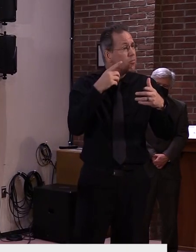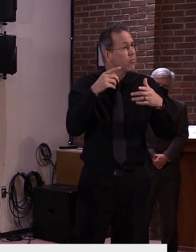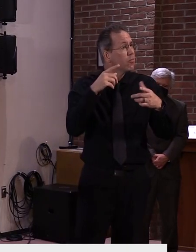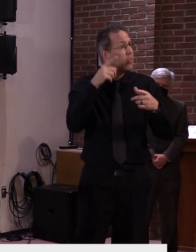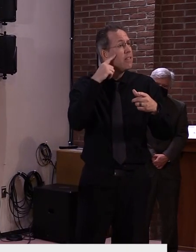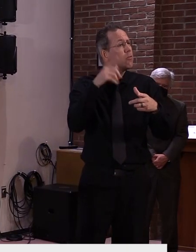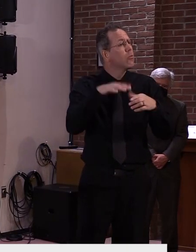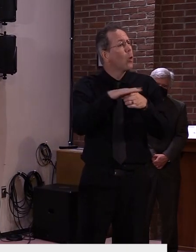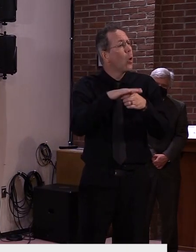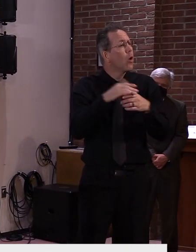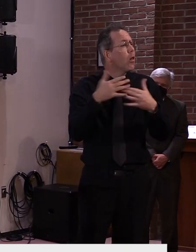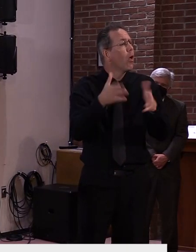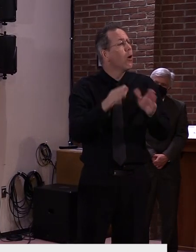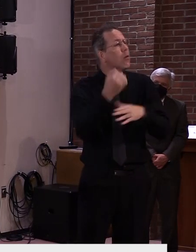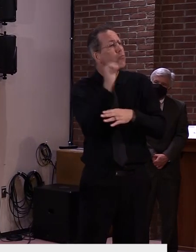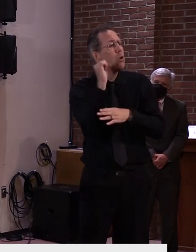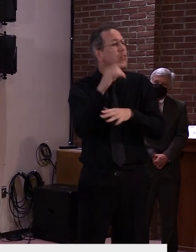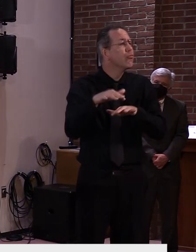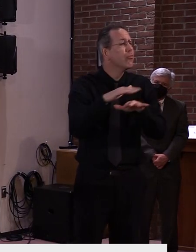Okay, thanks for your help.